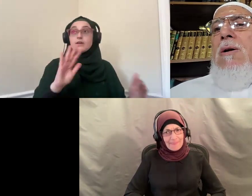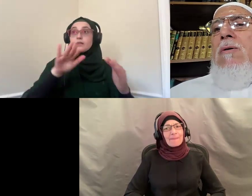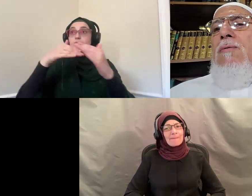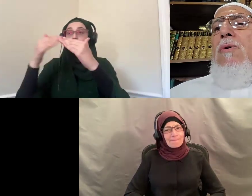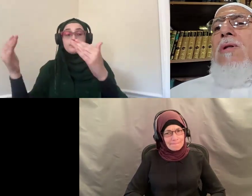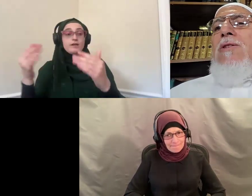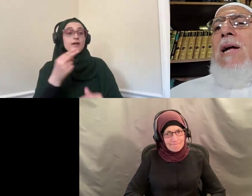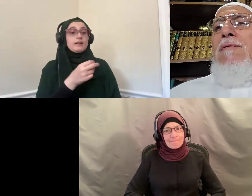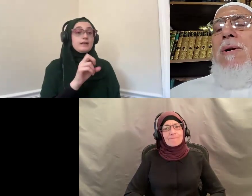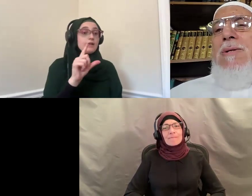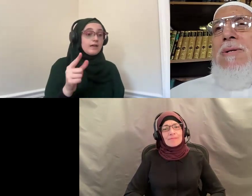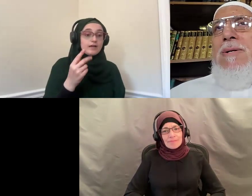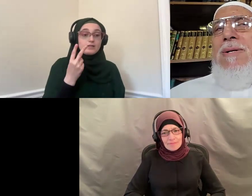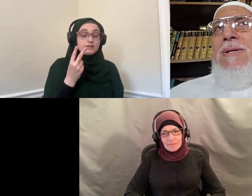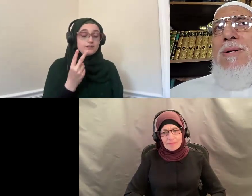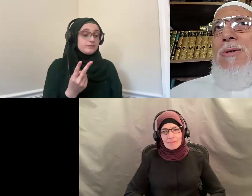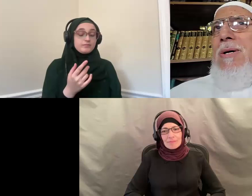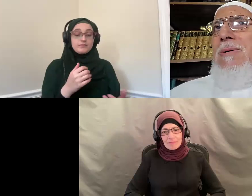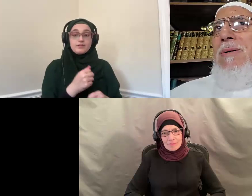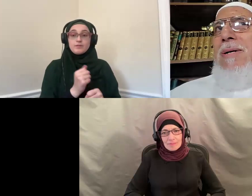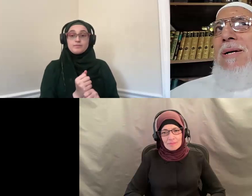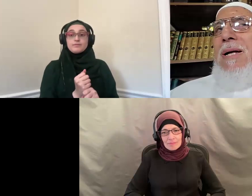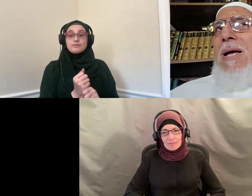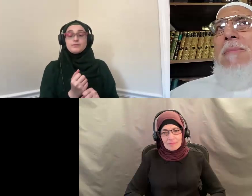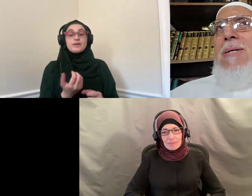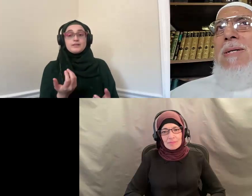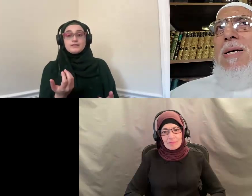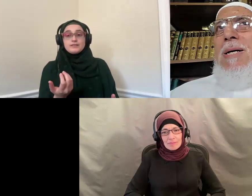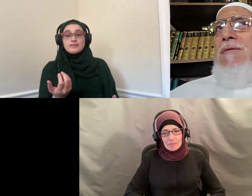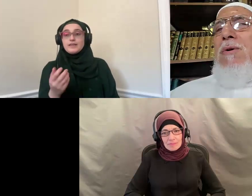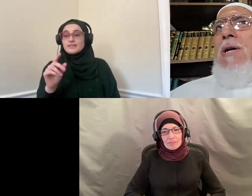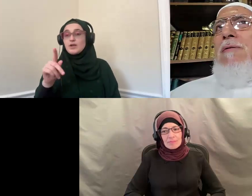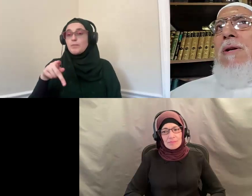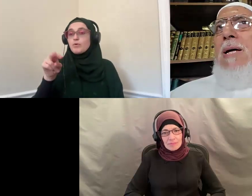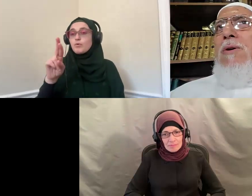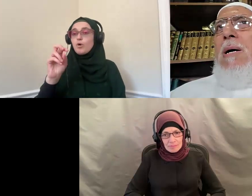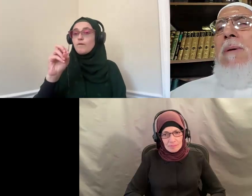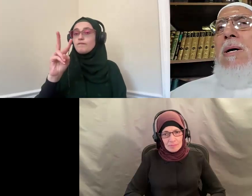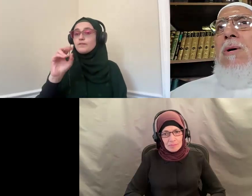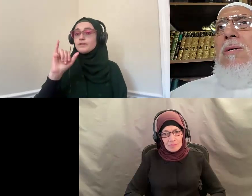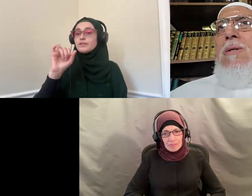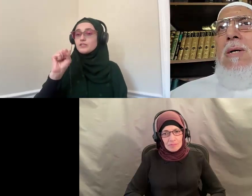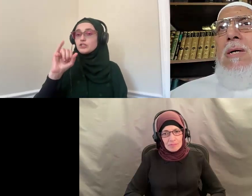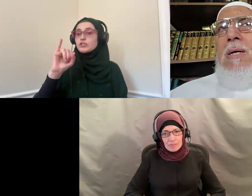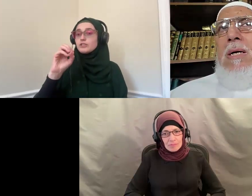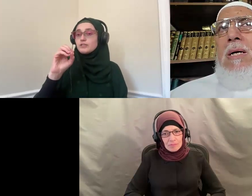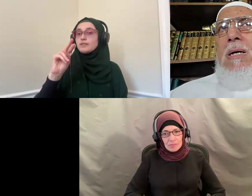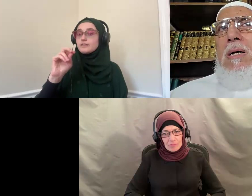provision for the travelers. So amazing. If you travel and you come